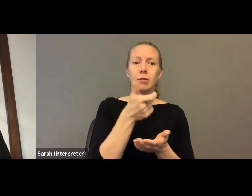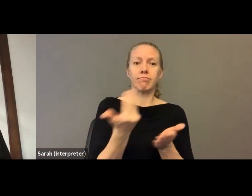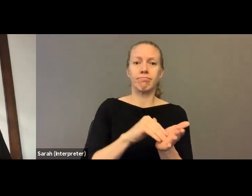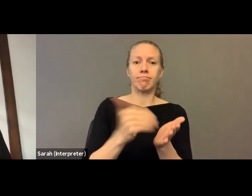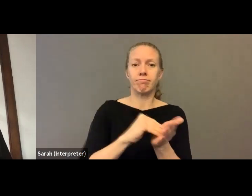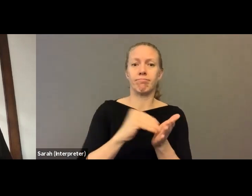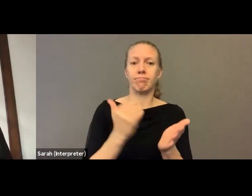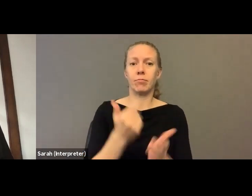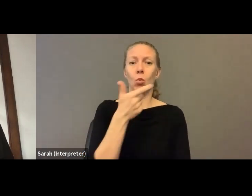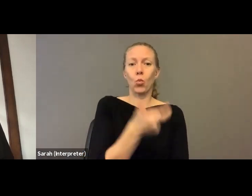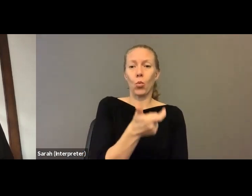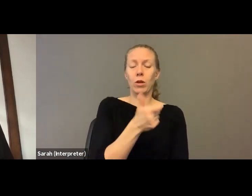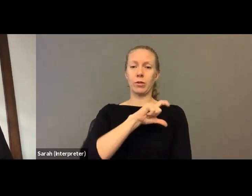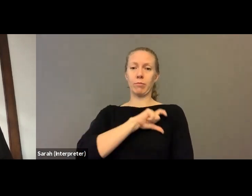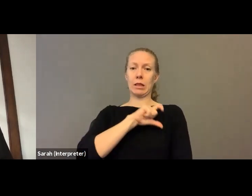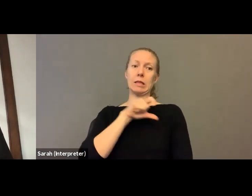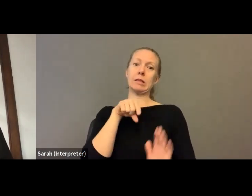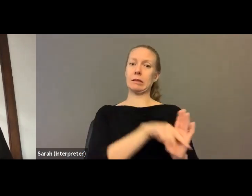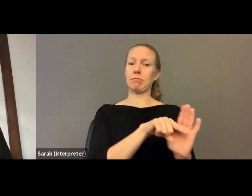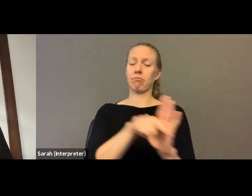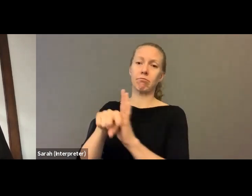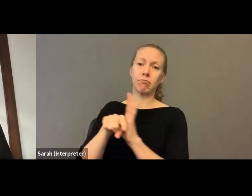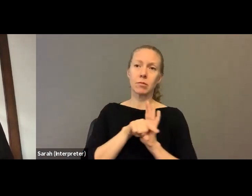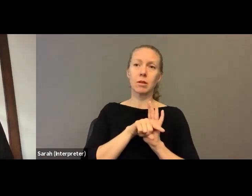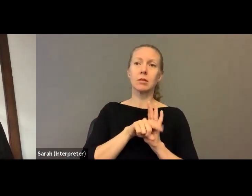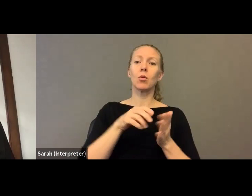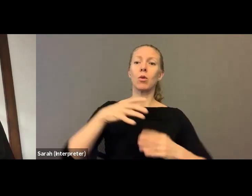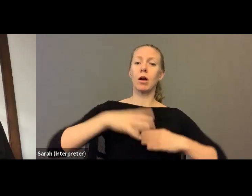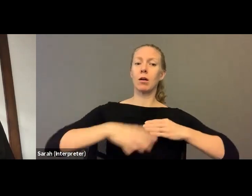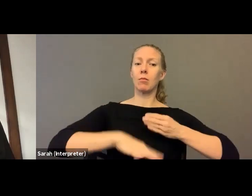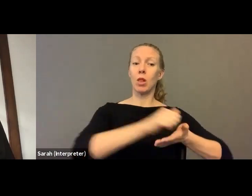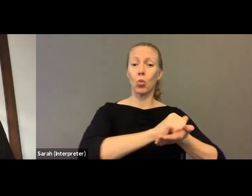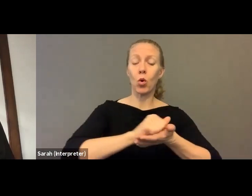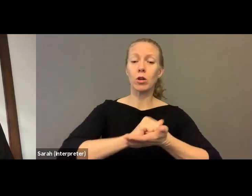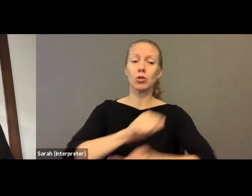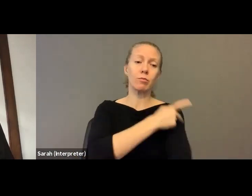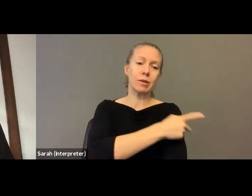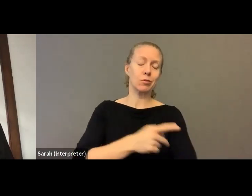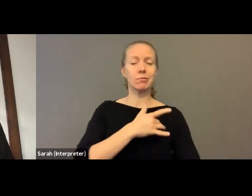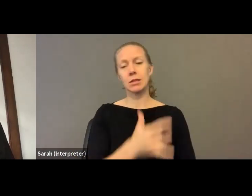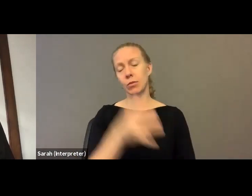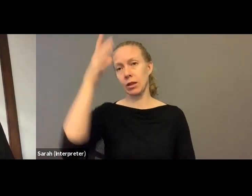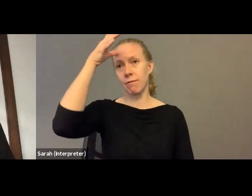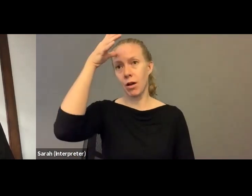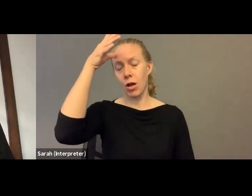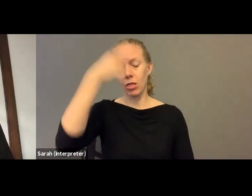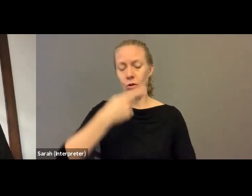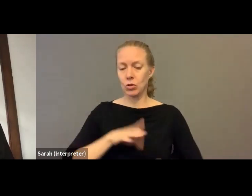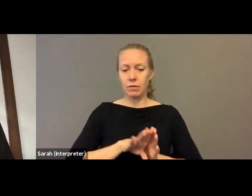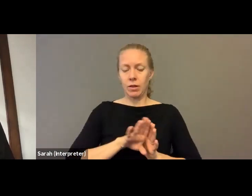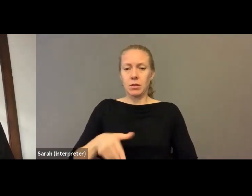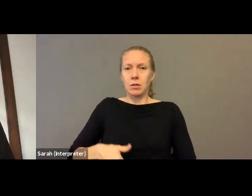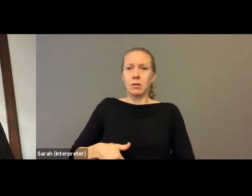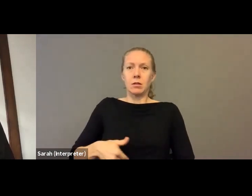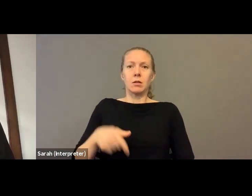often in a single day. A blood washer patient, typically a father, develops an inexplicable urge to wash